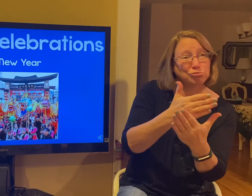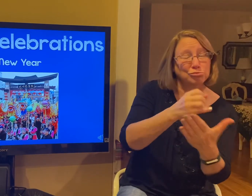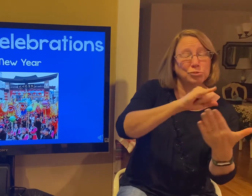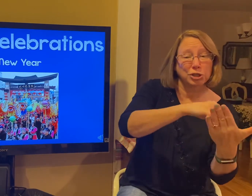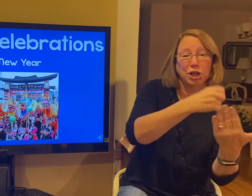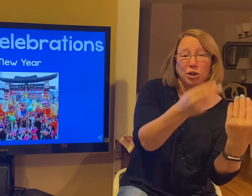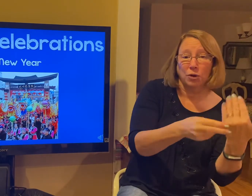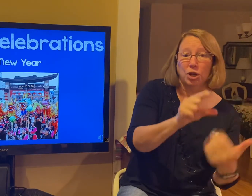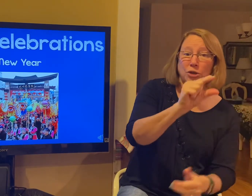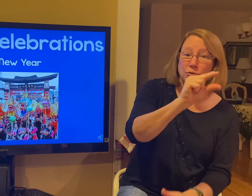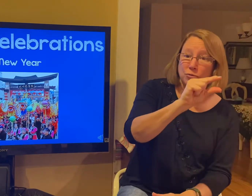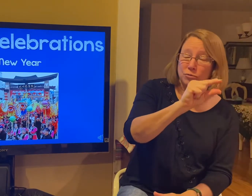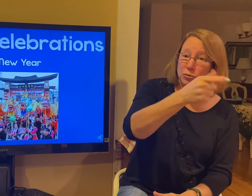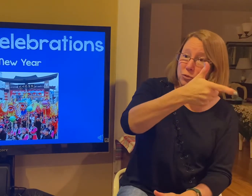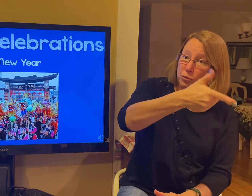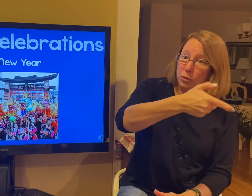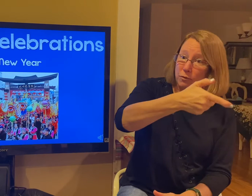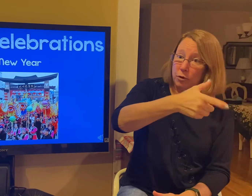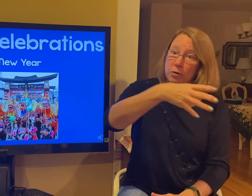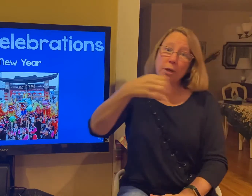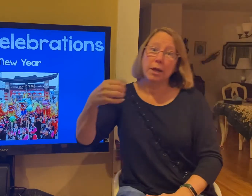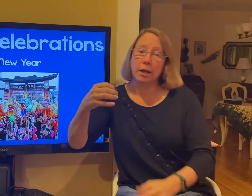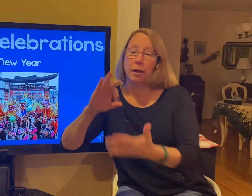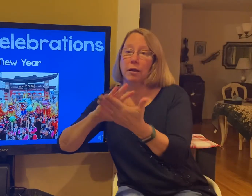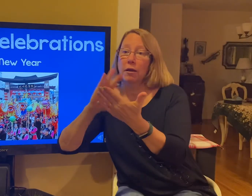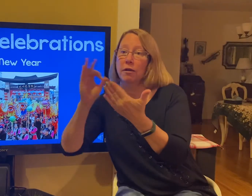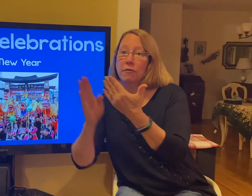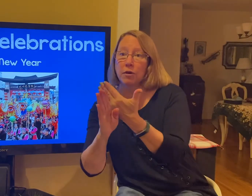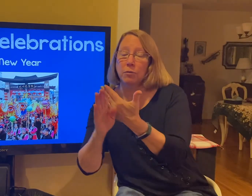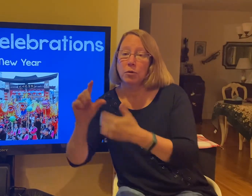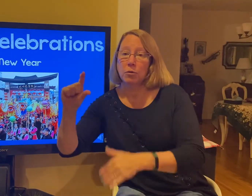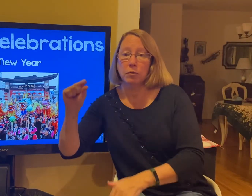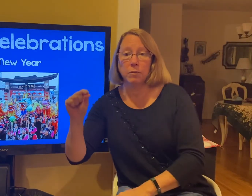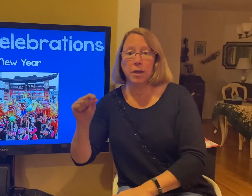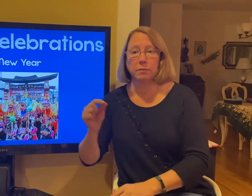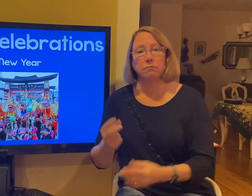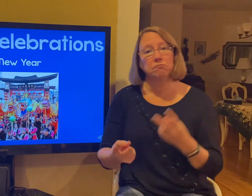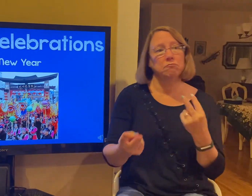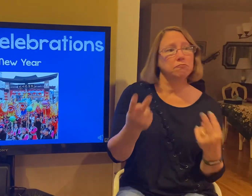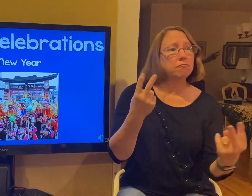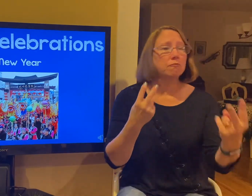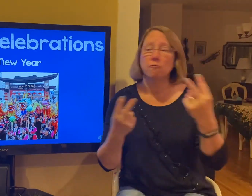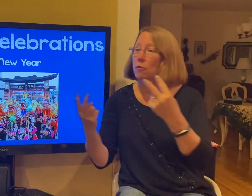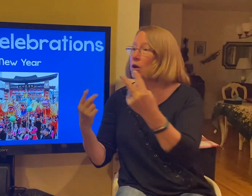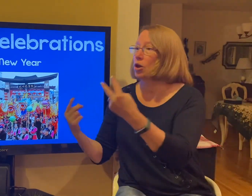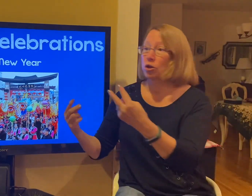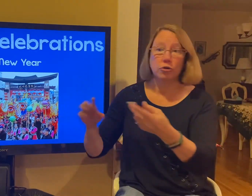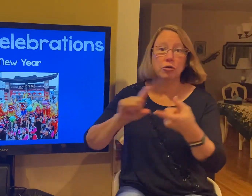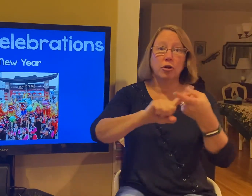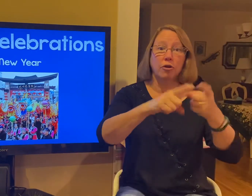and February 20th. Visits to friends and family take place during this celebration.